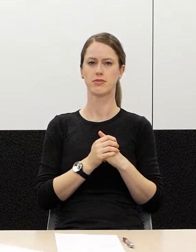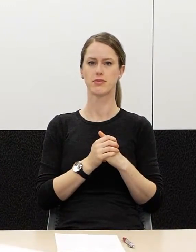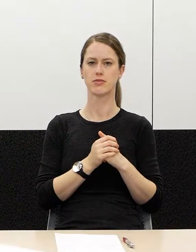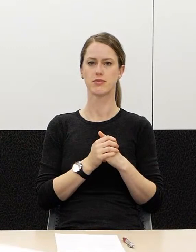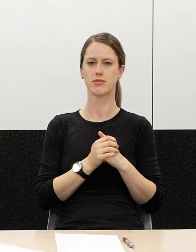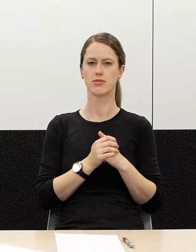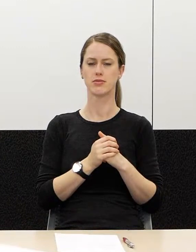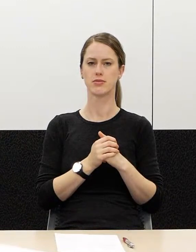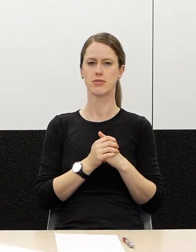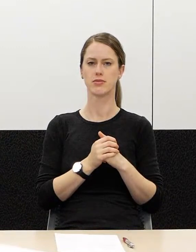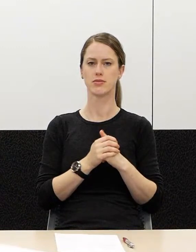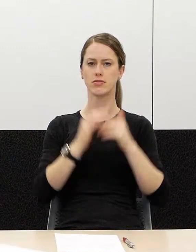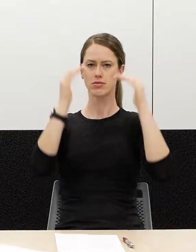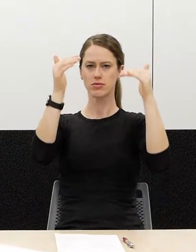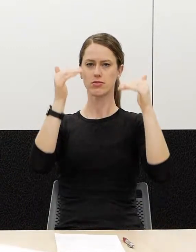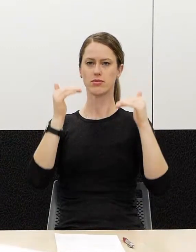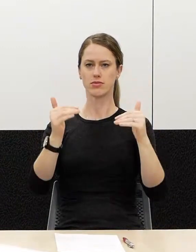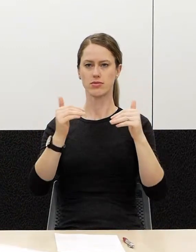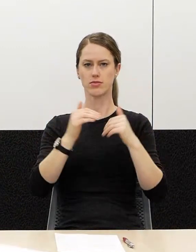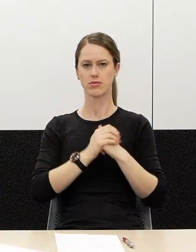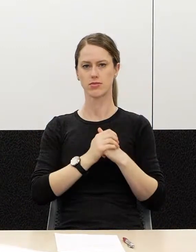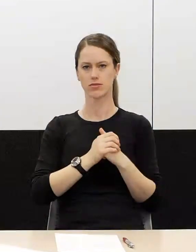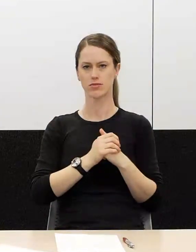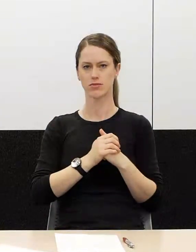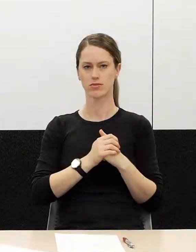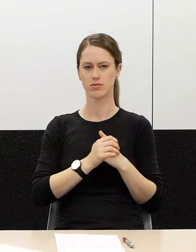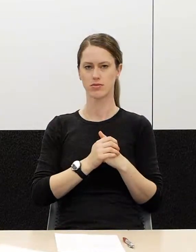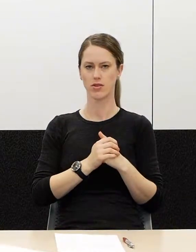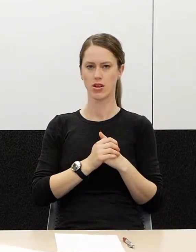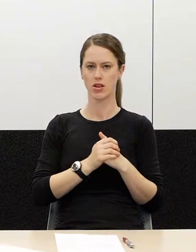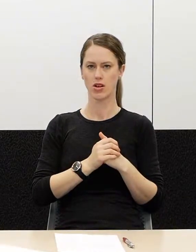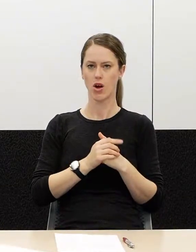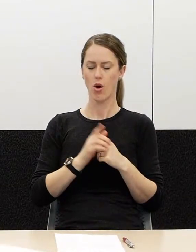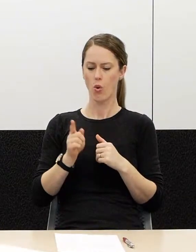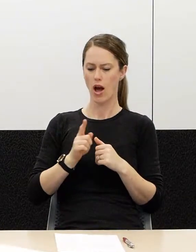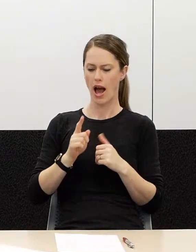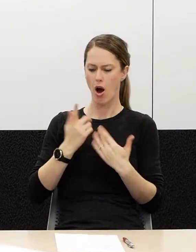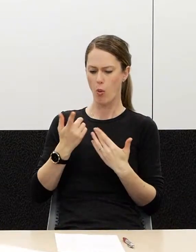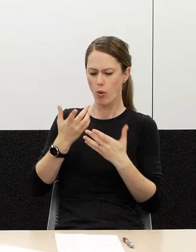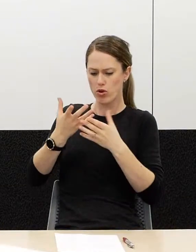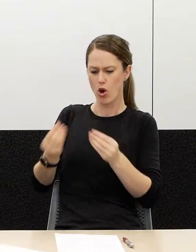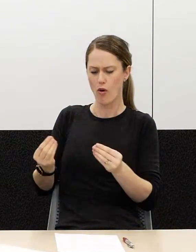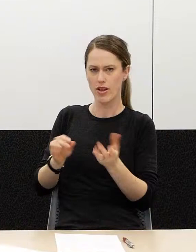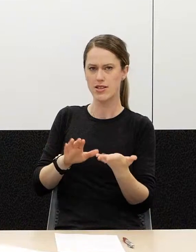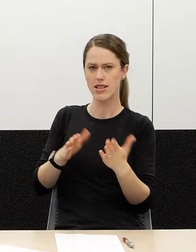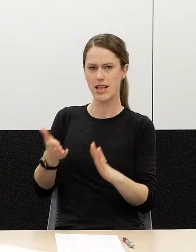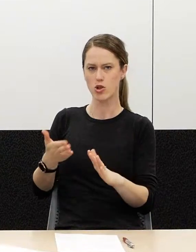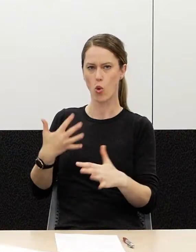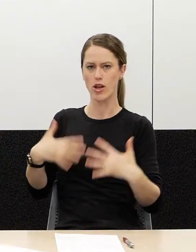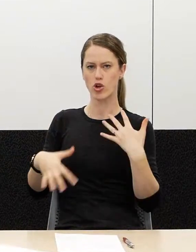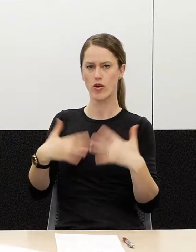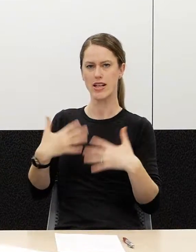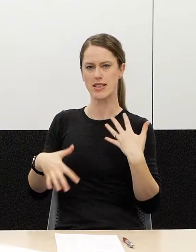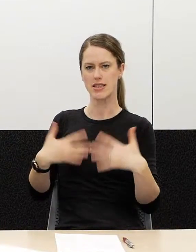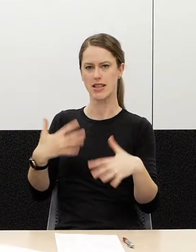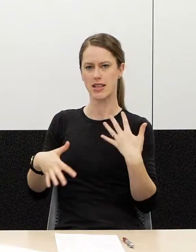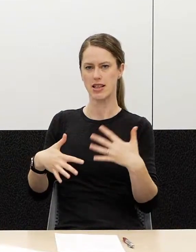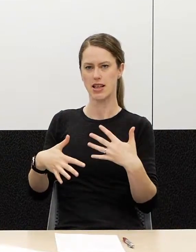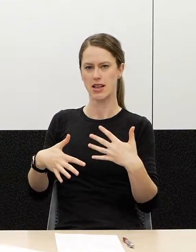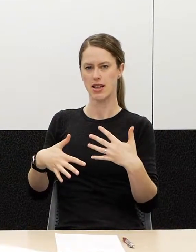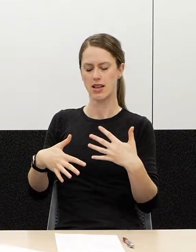we've answered that question. So the next question we've got: what is the program to address deaths and injuries and ill health arising from